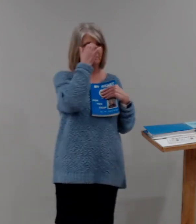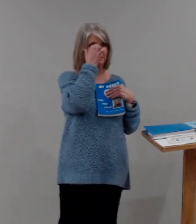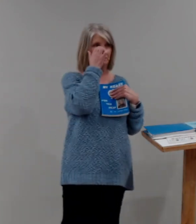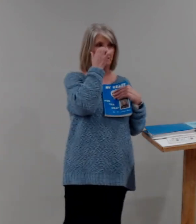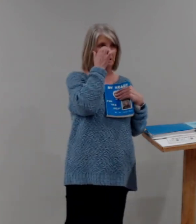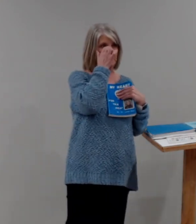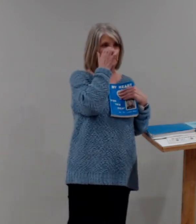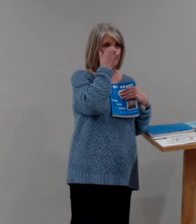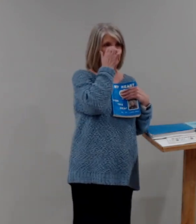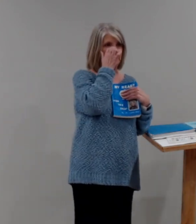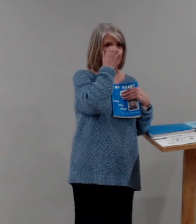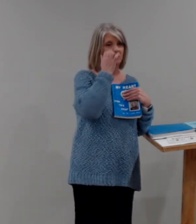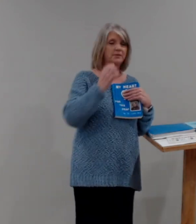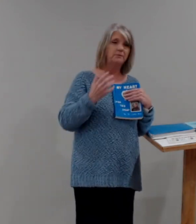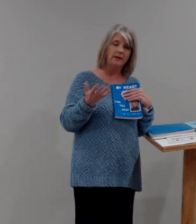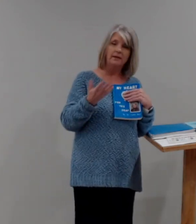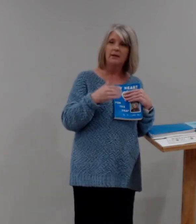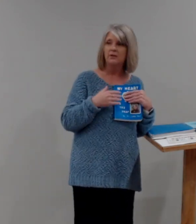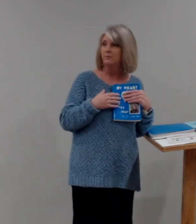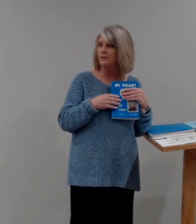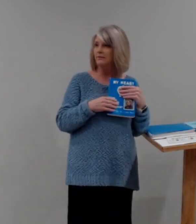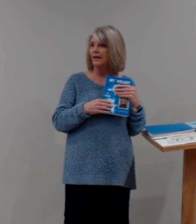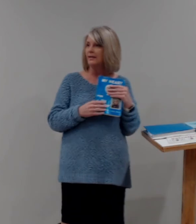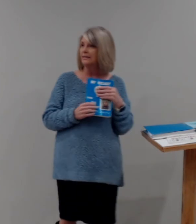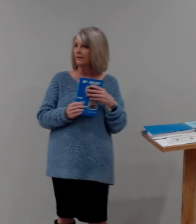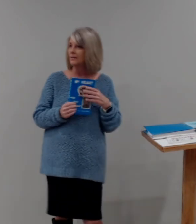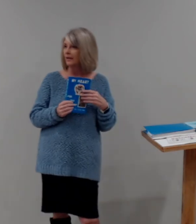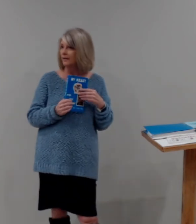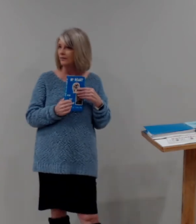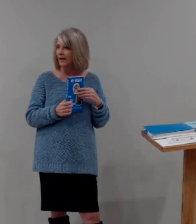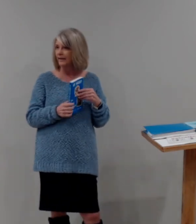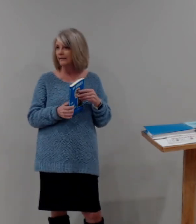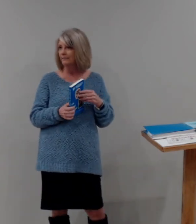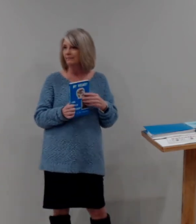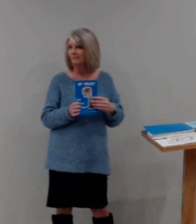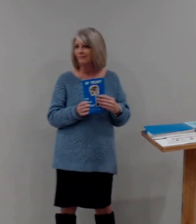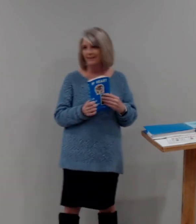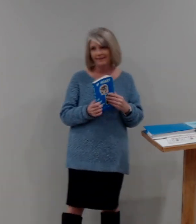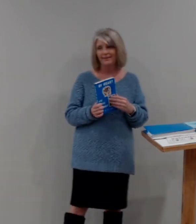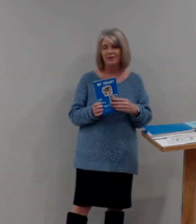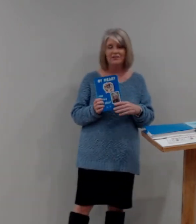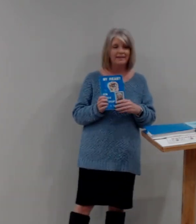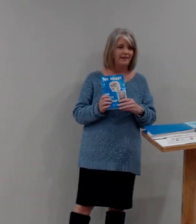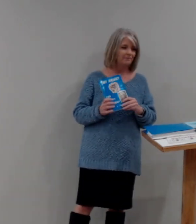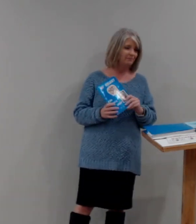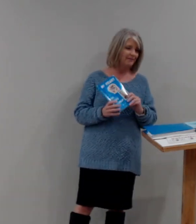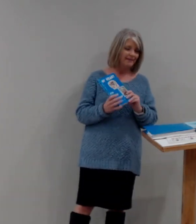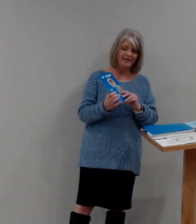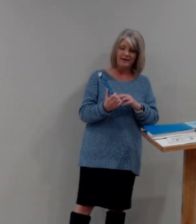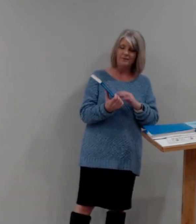do. Of course, we got catching up to do now. He talks a lot here, right, Anna? He's got a lot to say. But